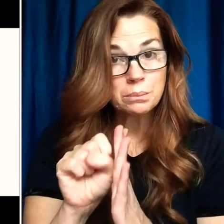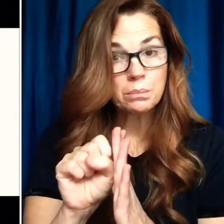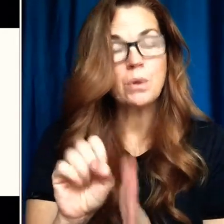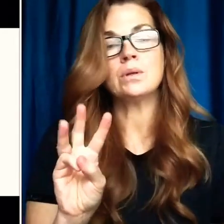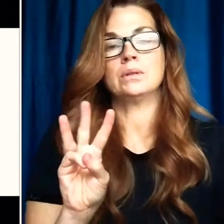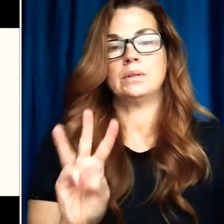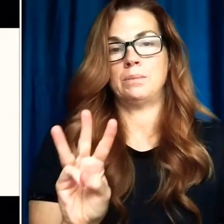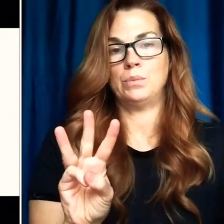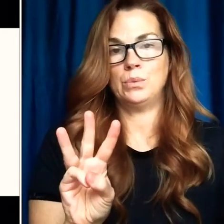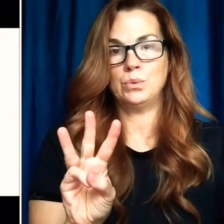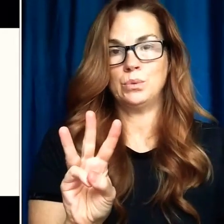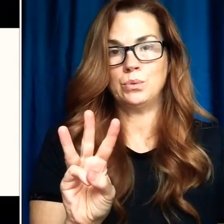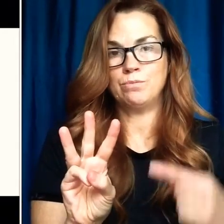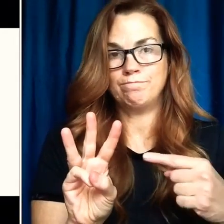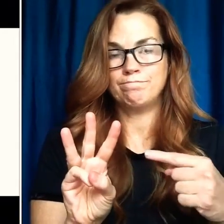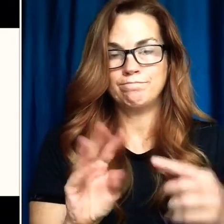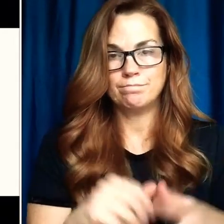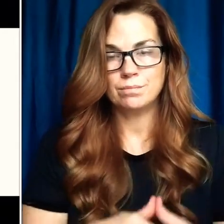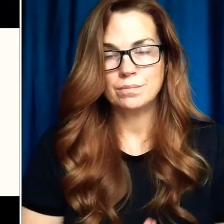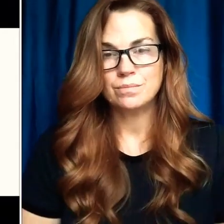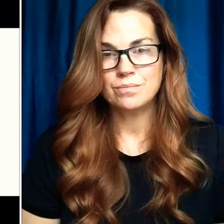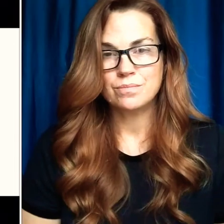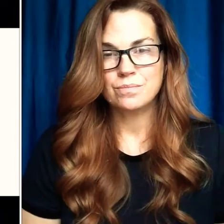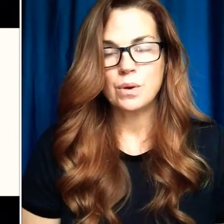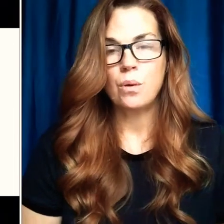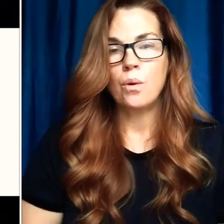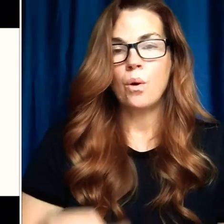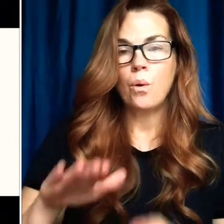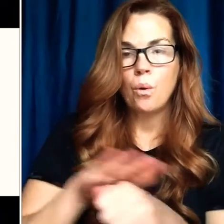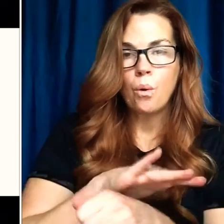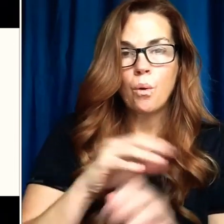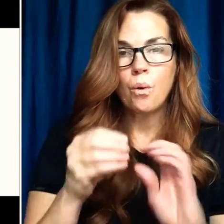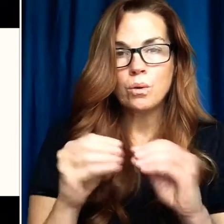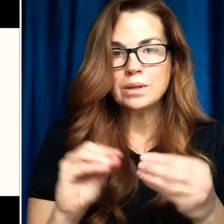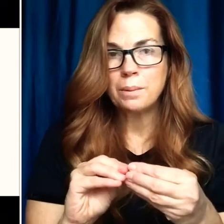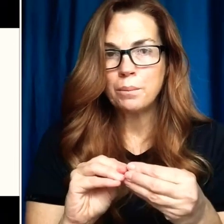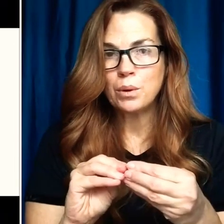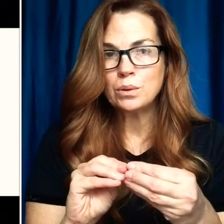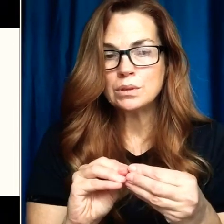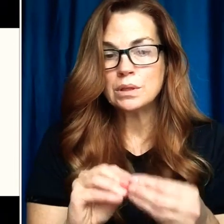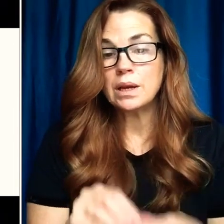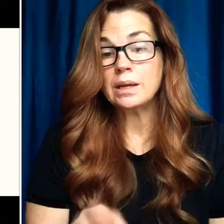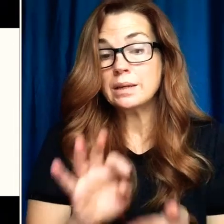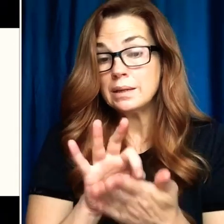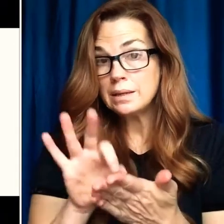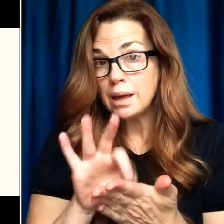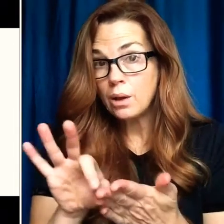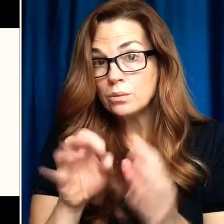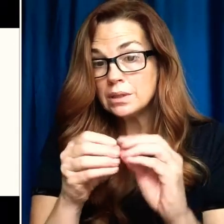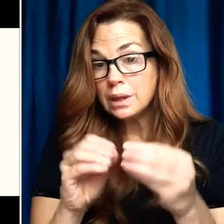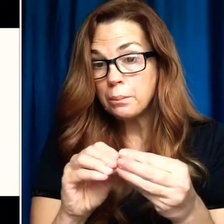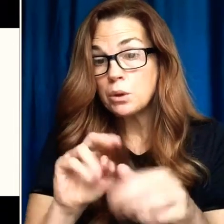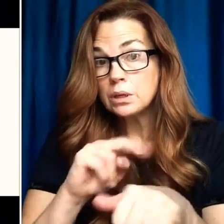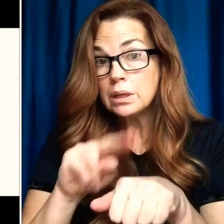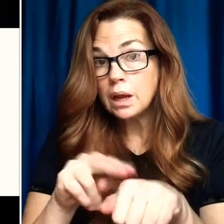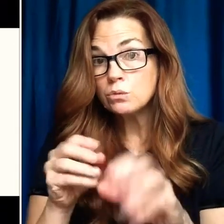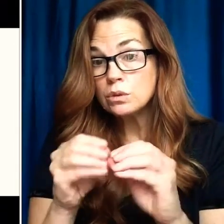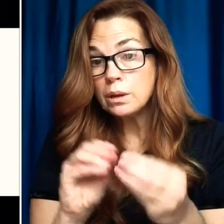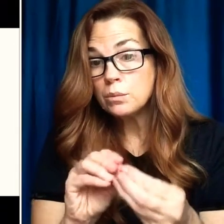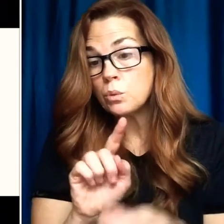of those natural numbers and 0. So you can see here the relationship between natural